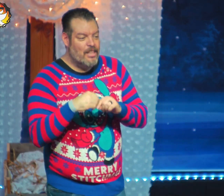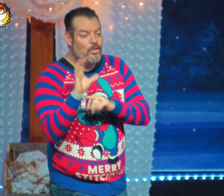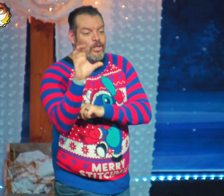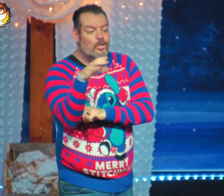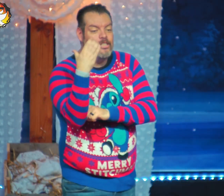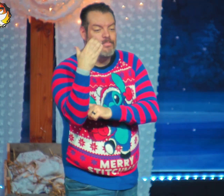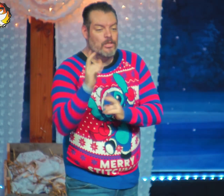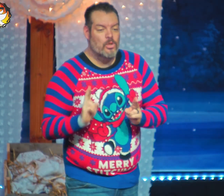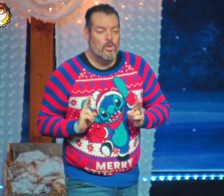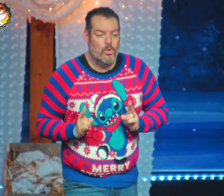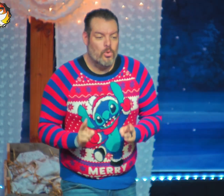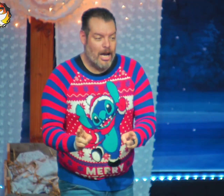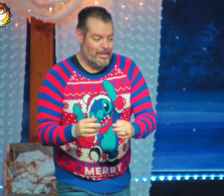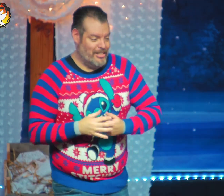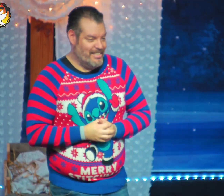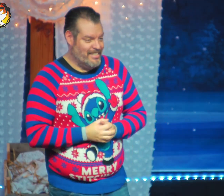time of sharing.